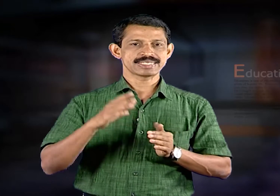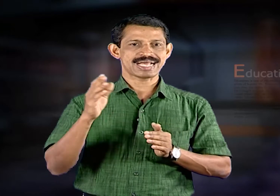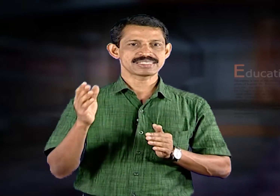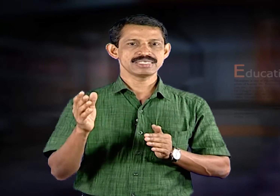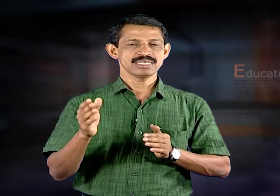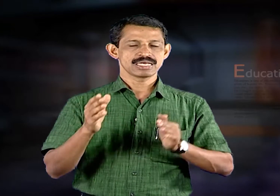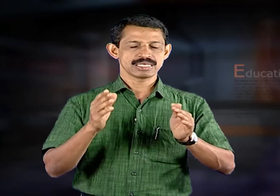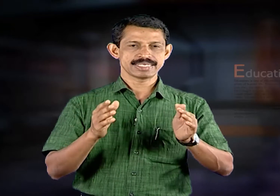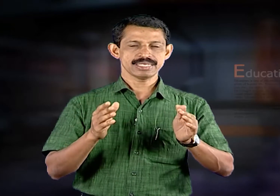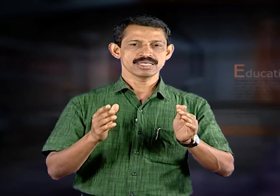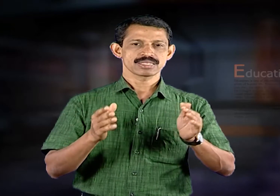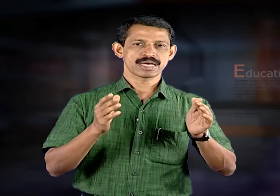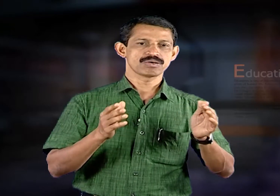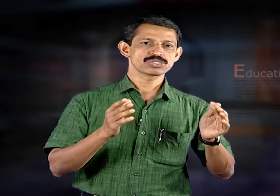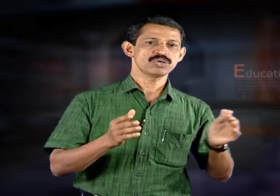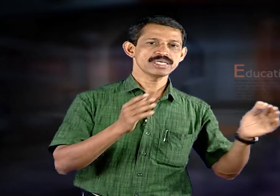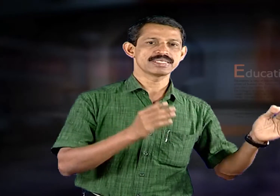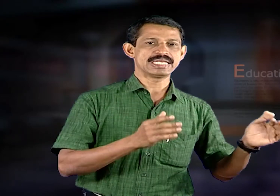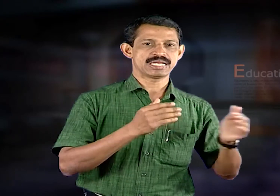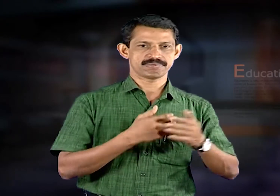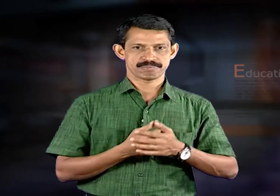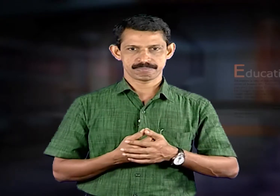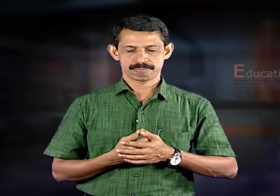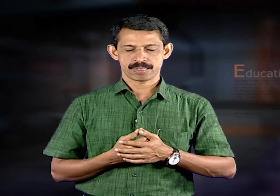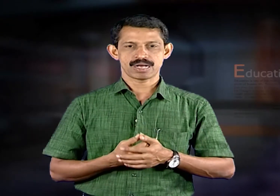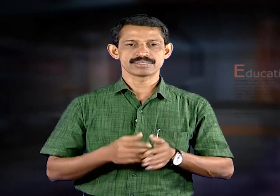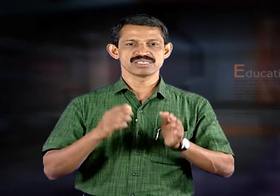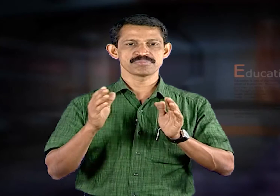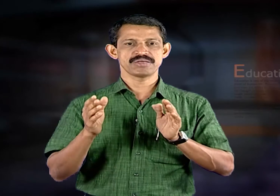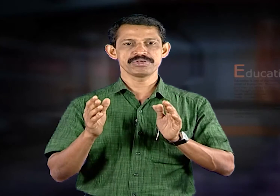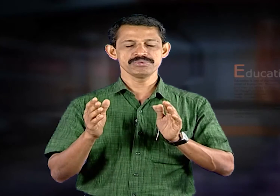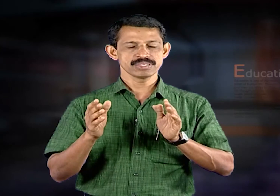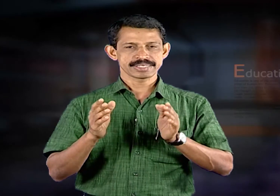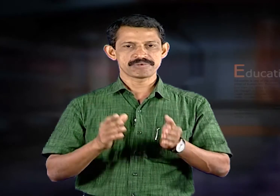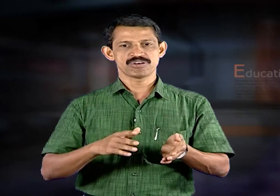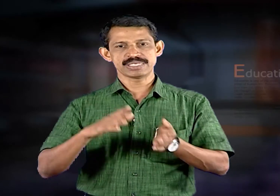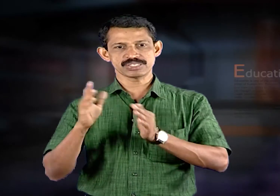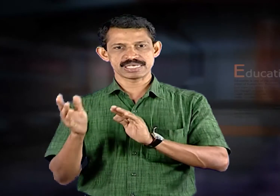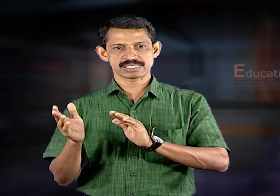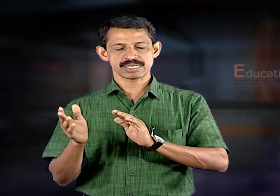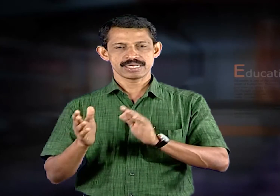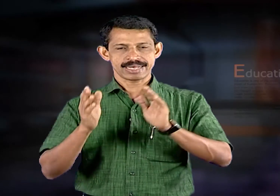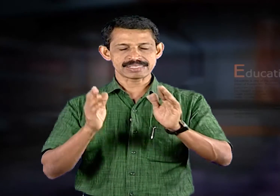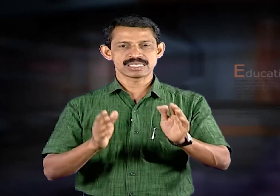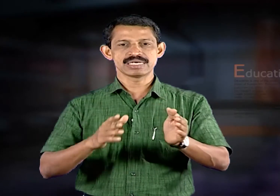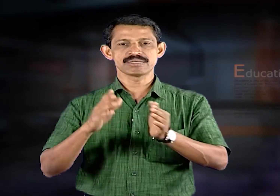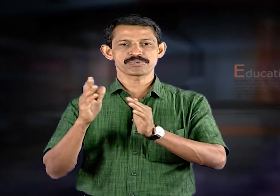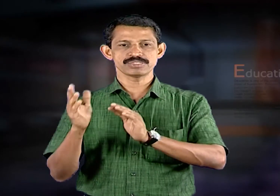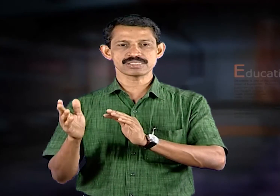as the learning that goes on in daily life. Others may view informal education as the learning projects